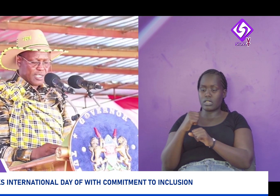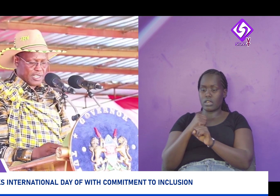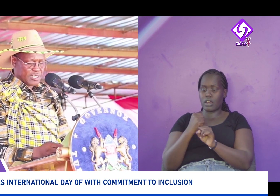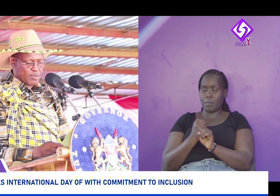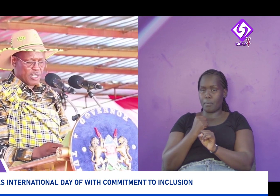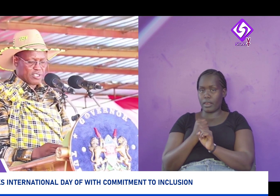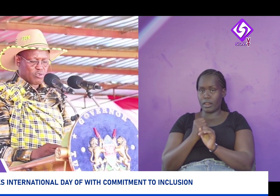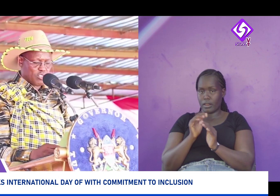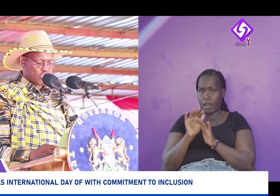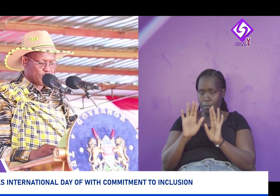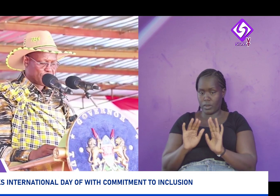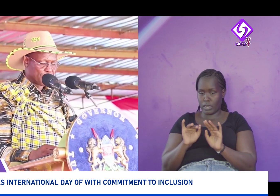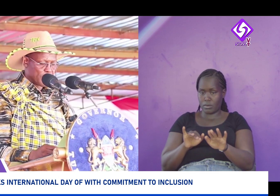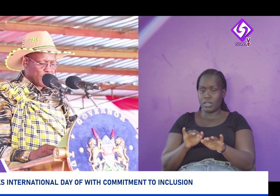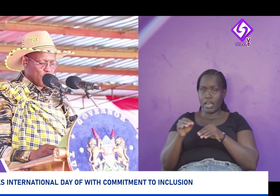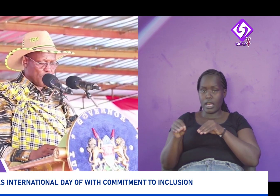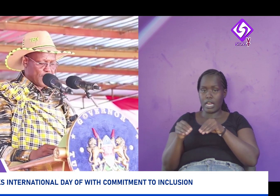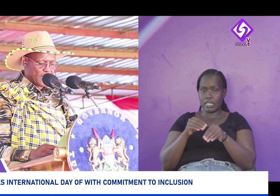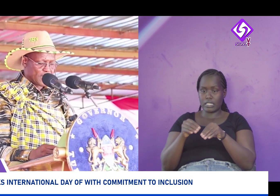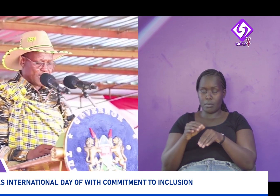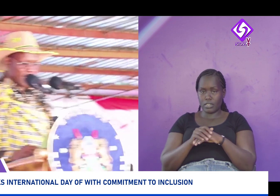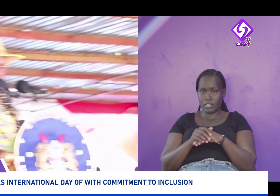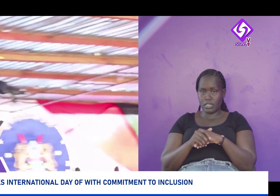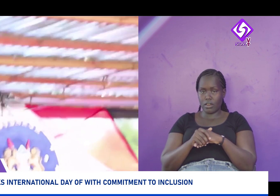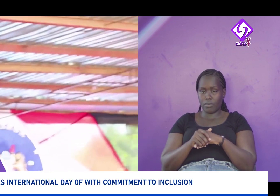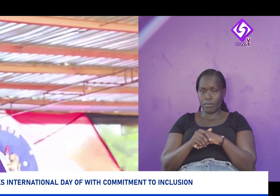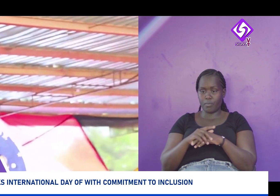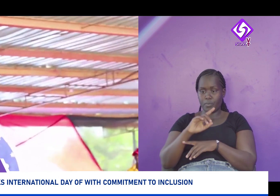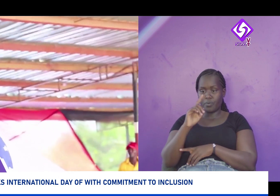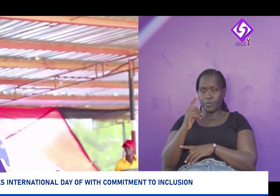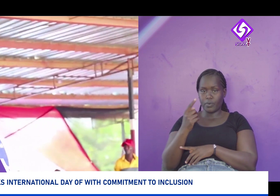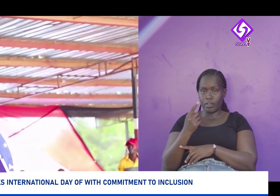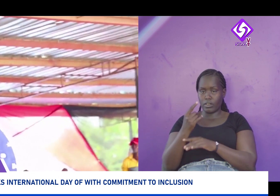in disability inclusion. We passed and implemented the Persons with